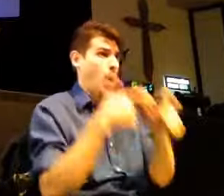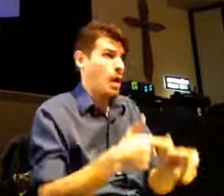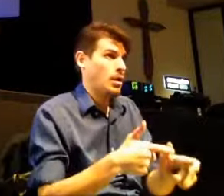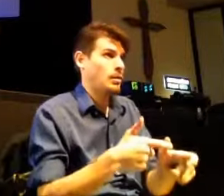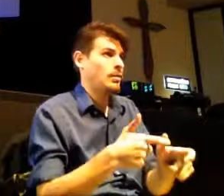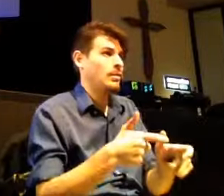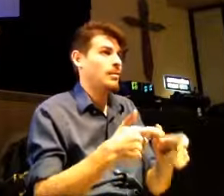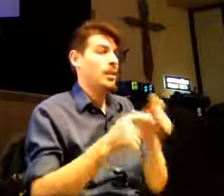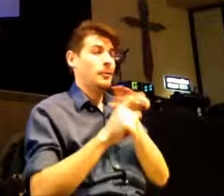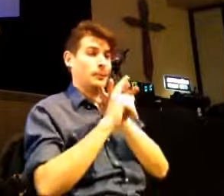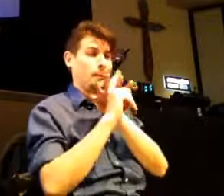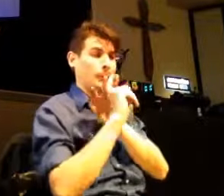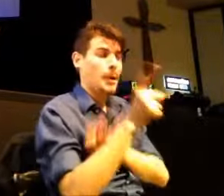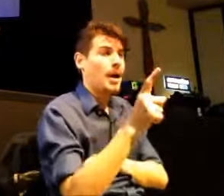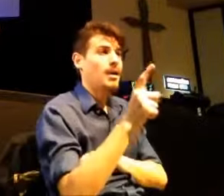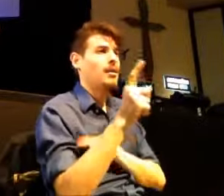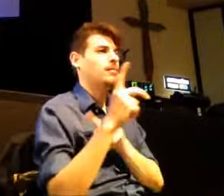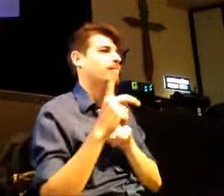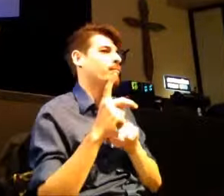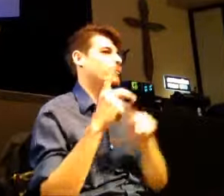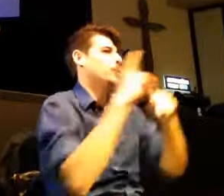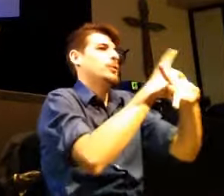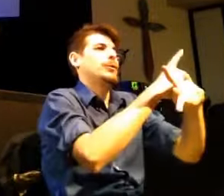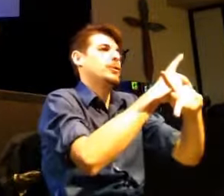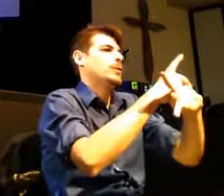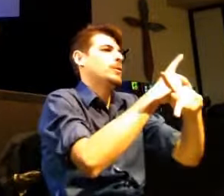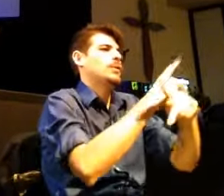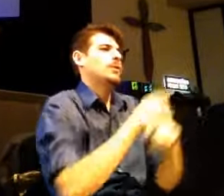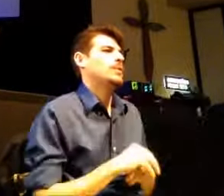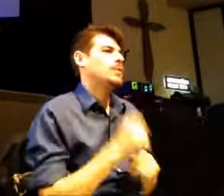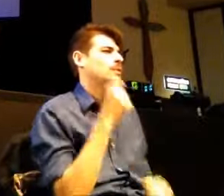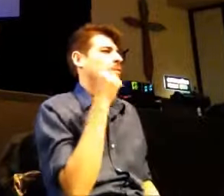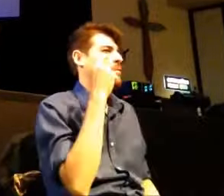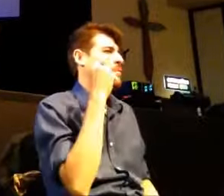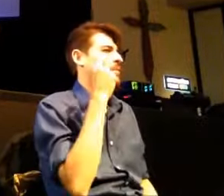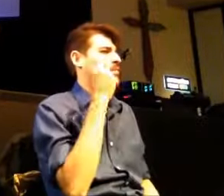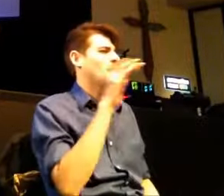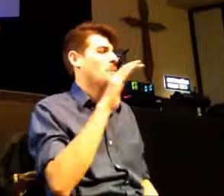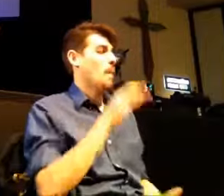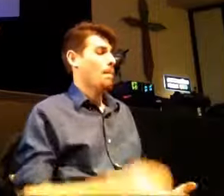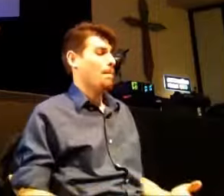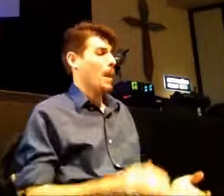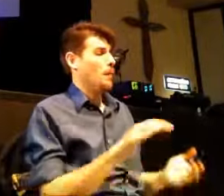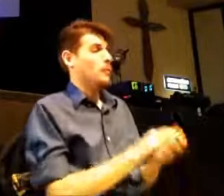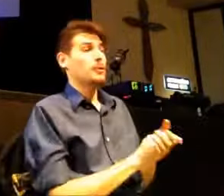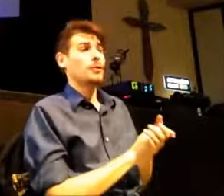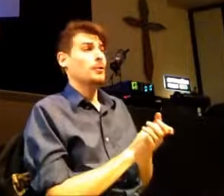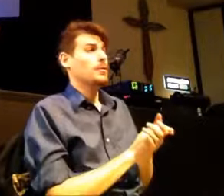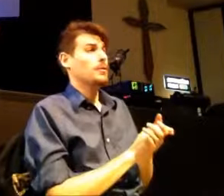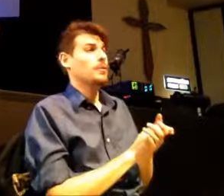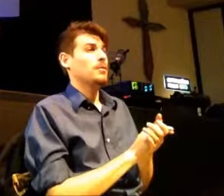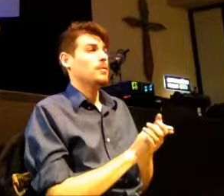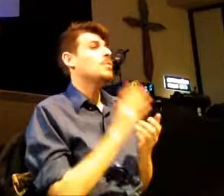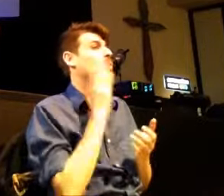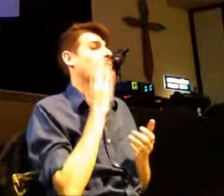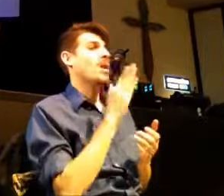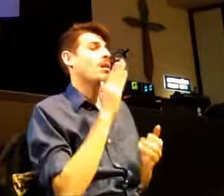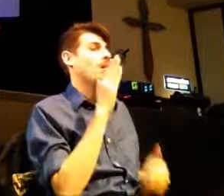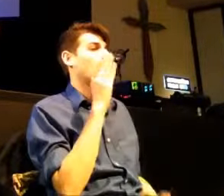See, we're going to have anxieties over our marriages. There's going to be moments